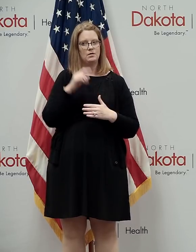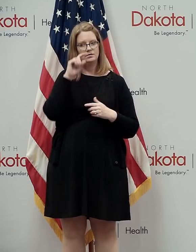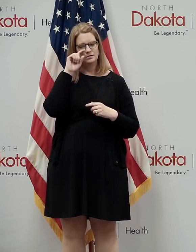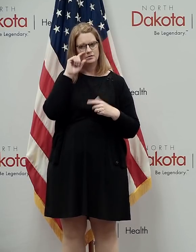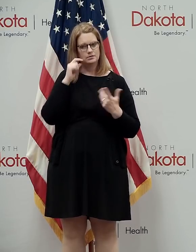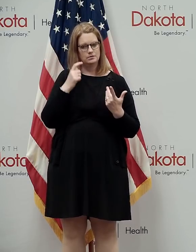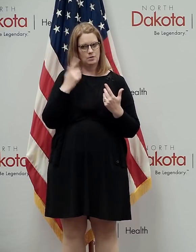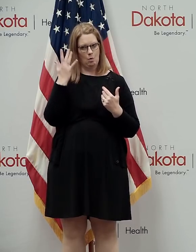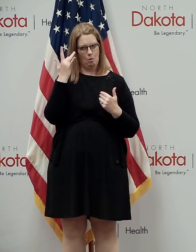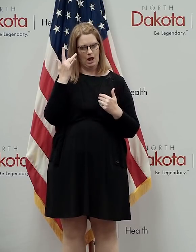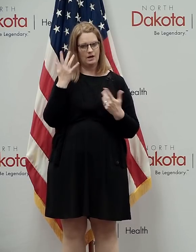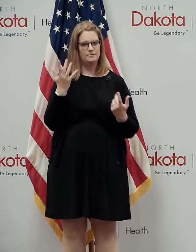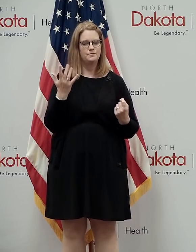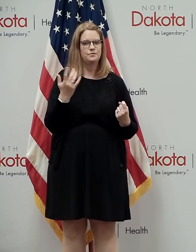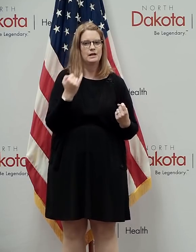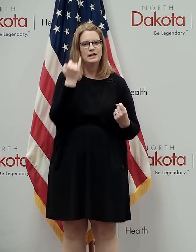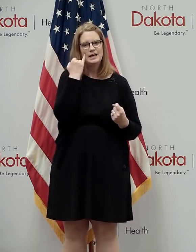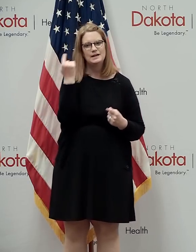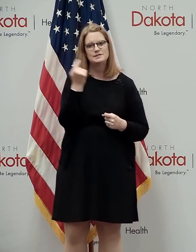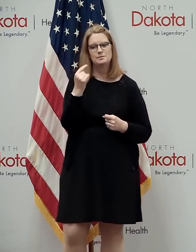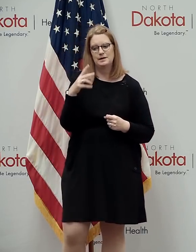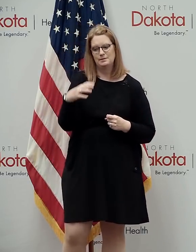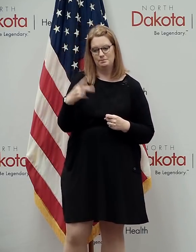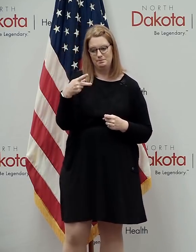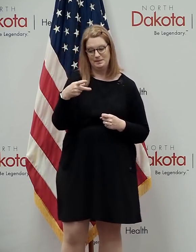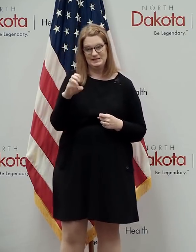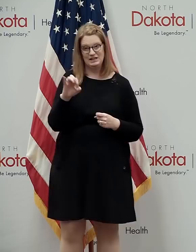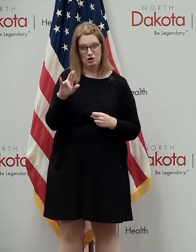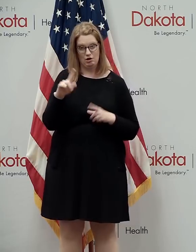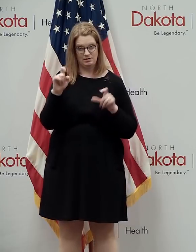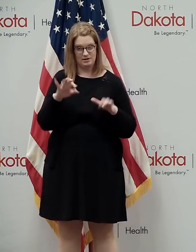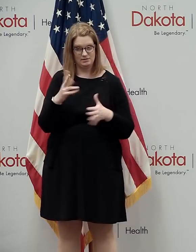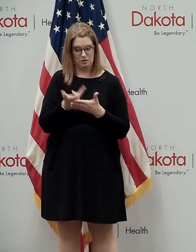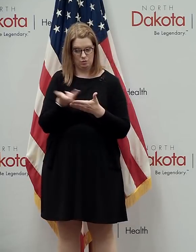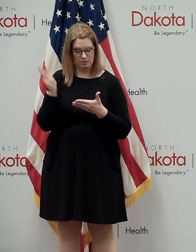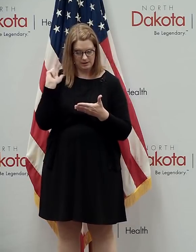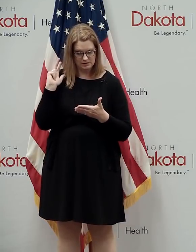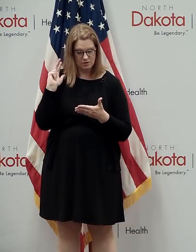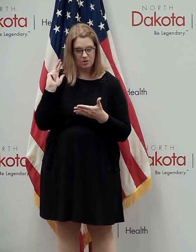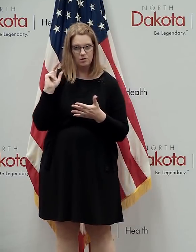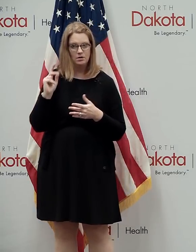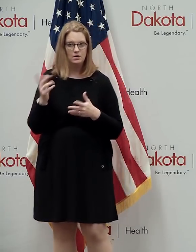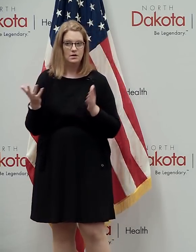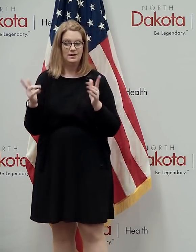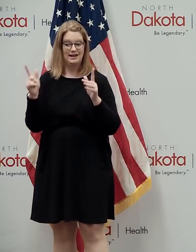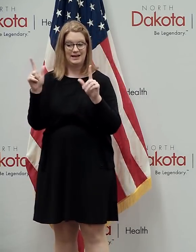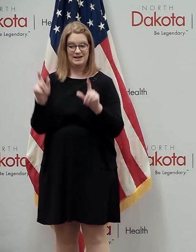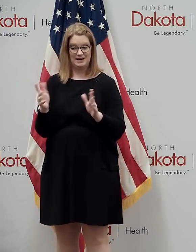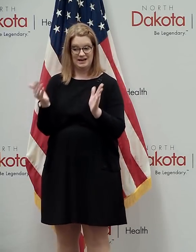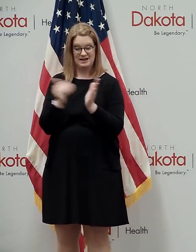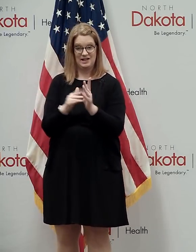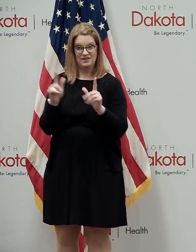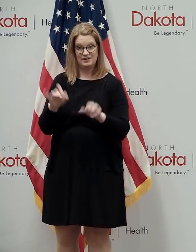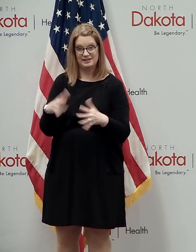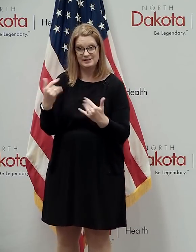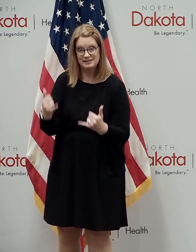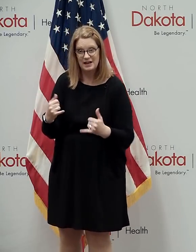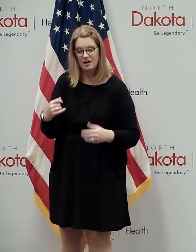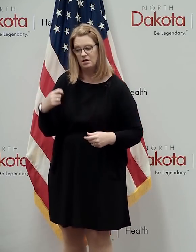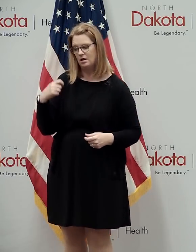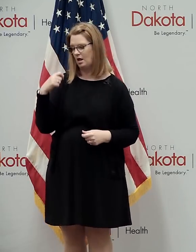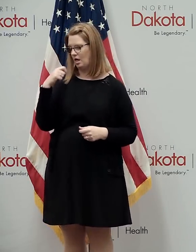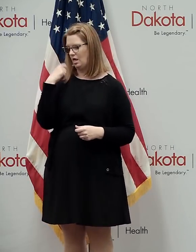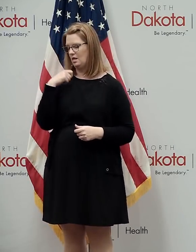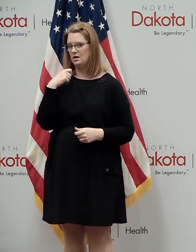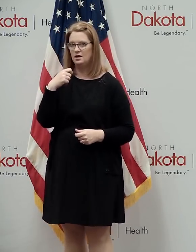approach, because if somebody had a PCR test 3 weeks ago and they have one now, and they were negative before and they can be